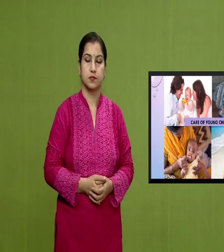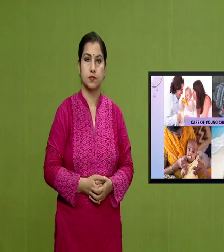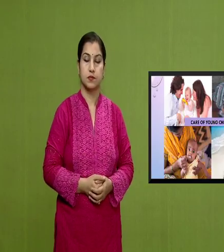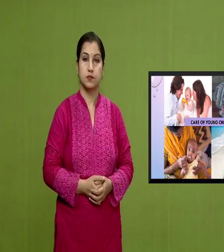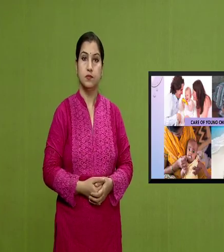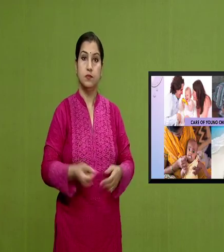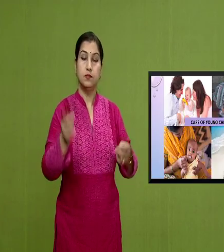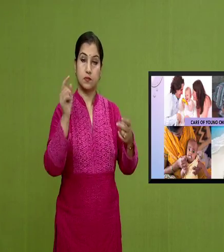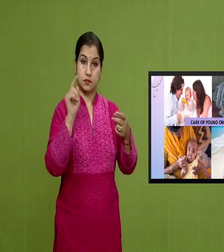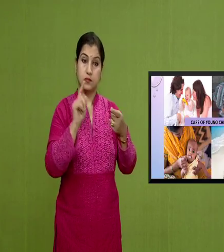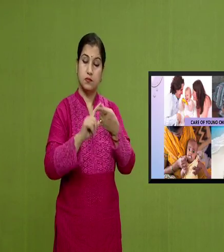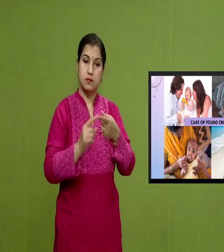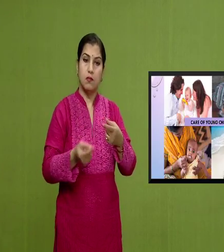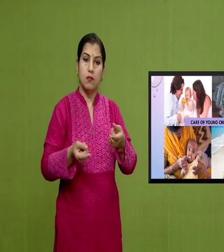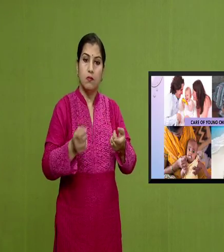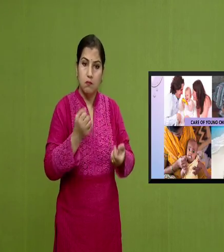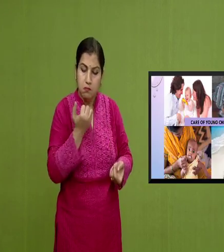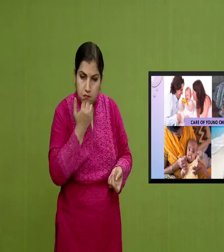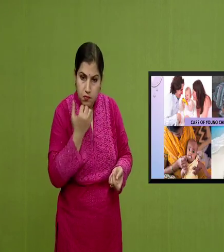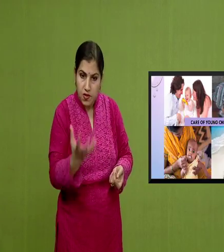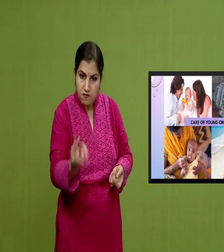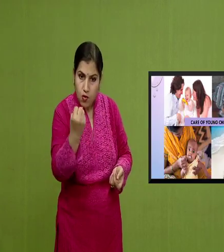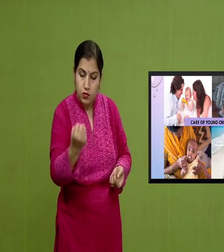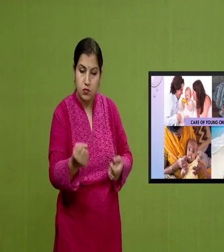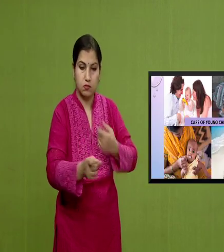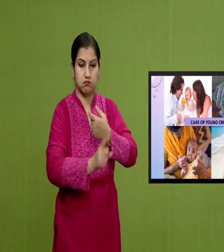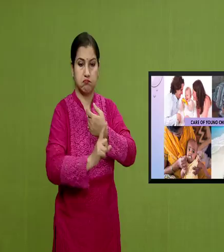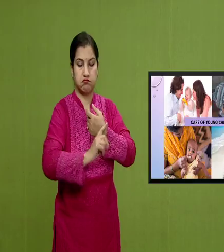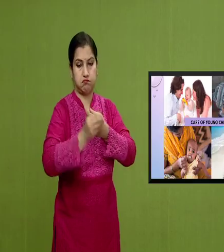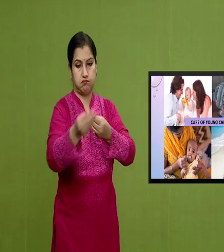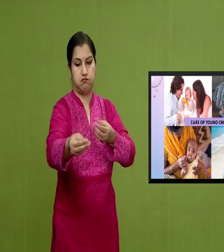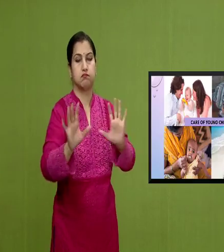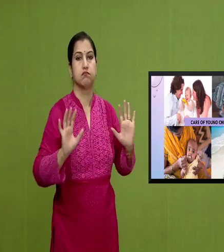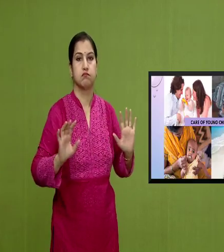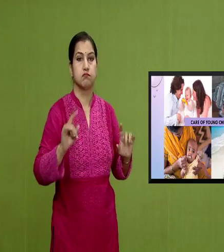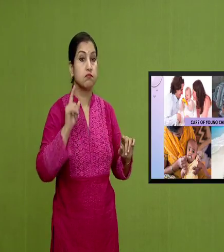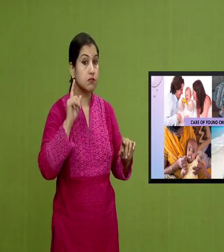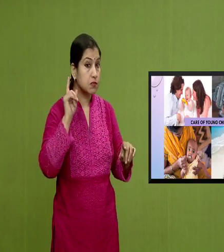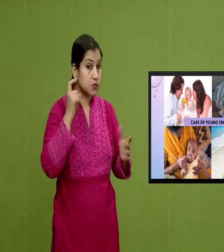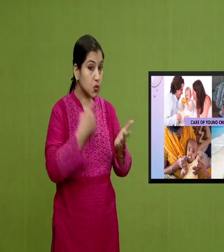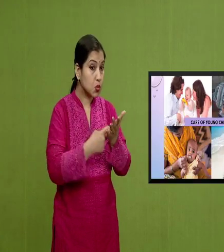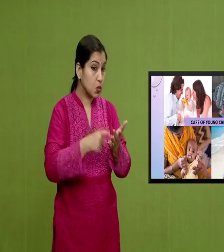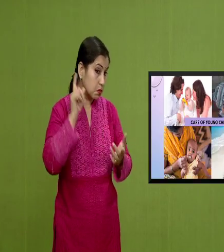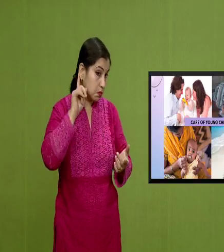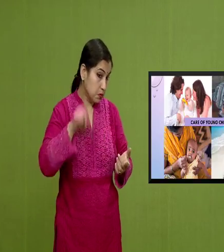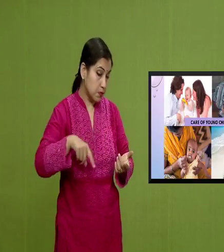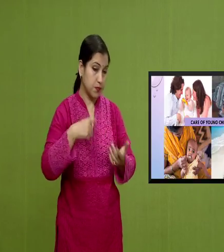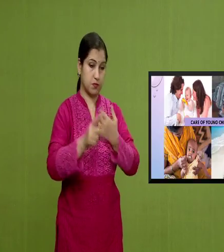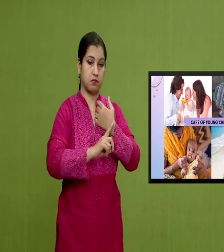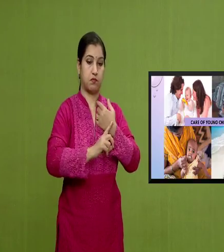Punishments are frequently given when children do not follow the instructions of their parents.